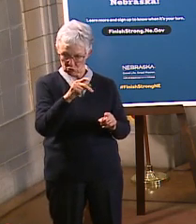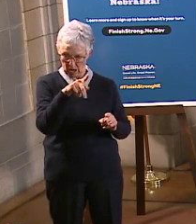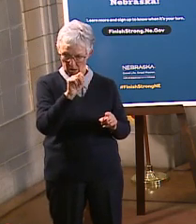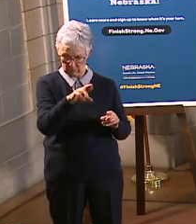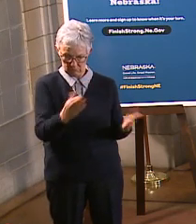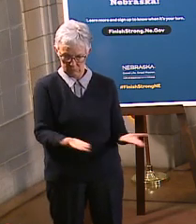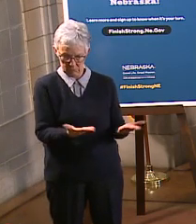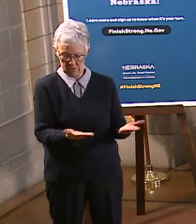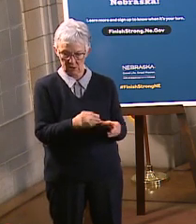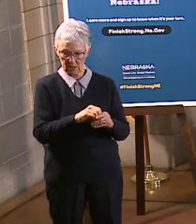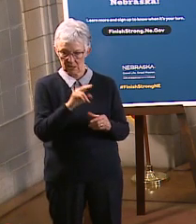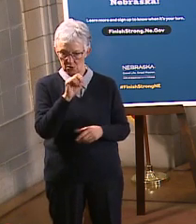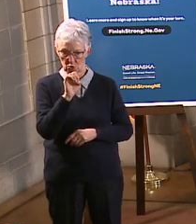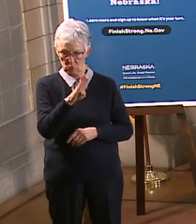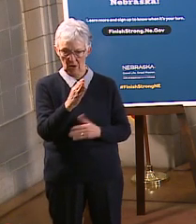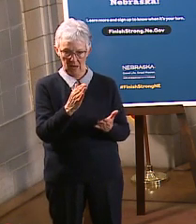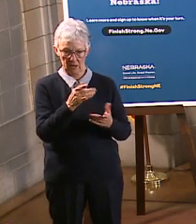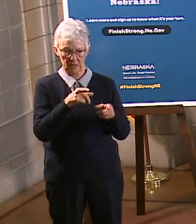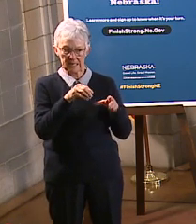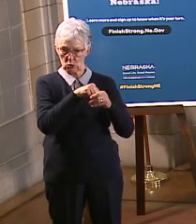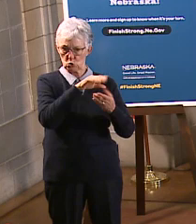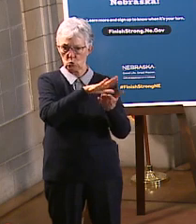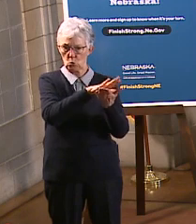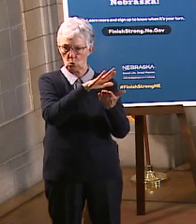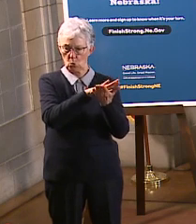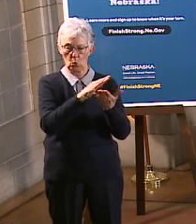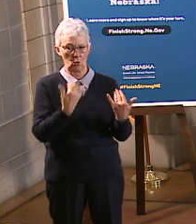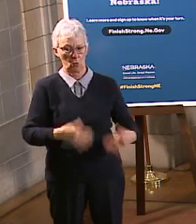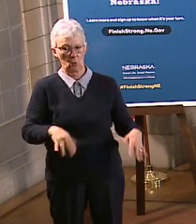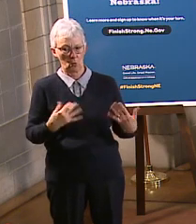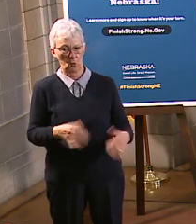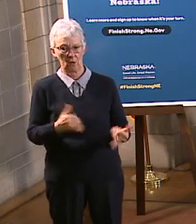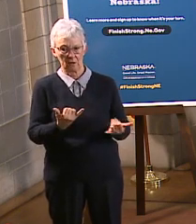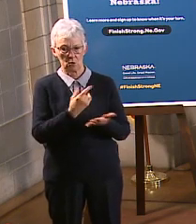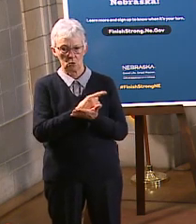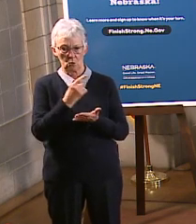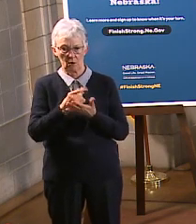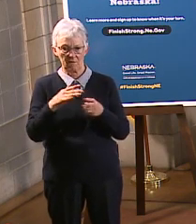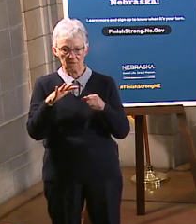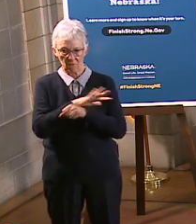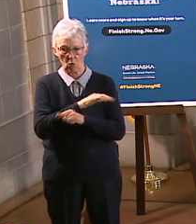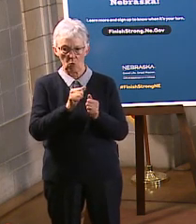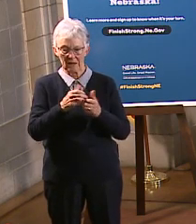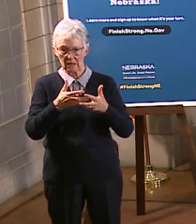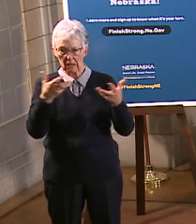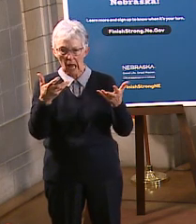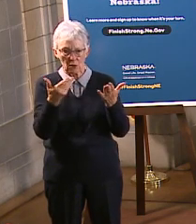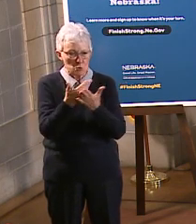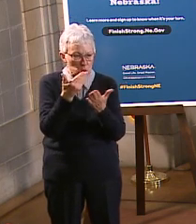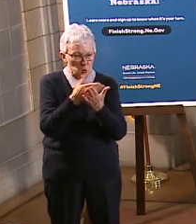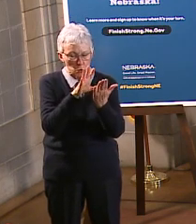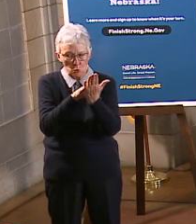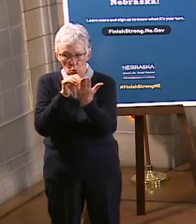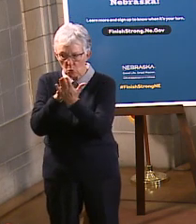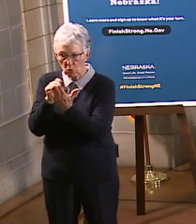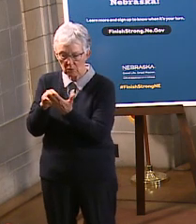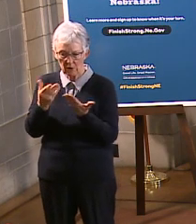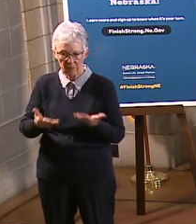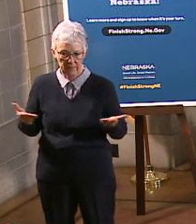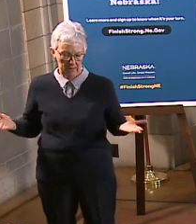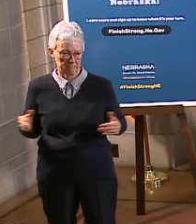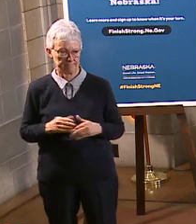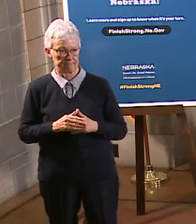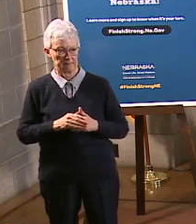teachers, this school year, this will be a week filled with learning, growth, and celebration. Agriculture education